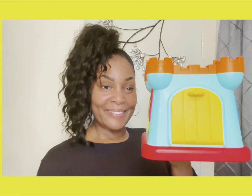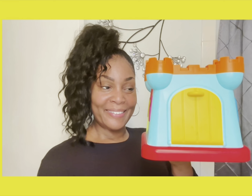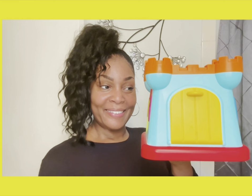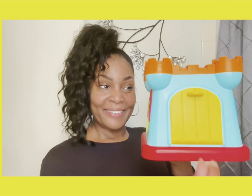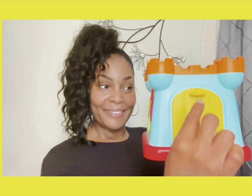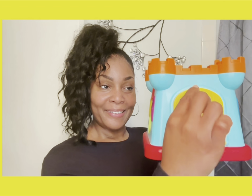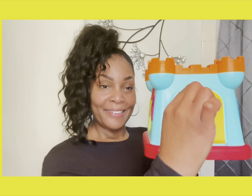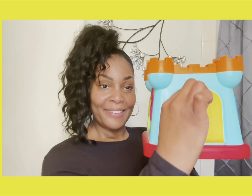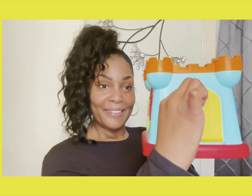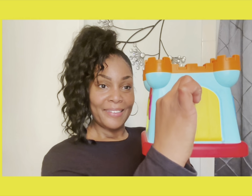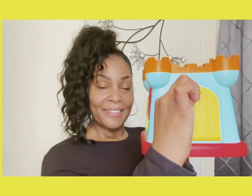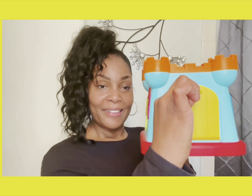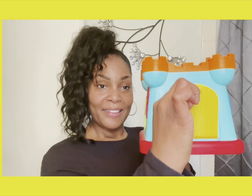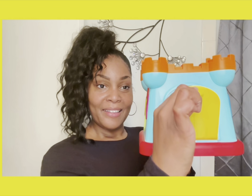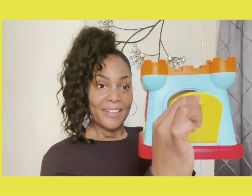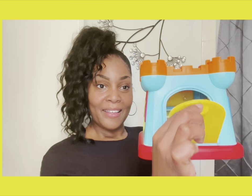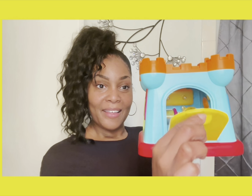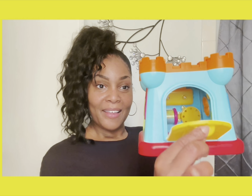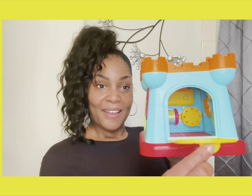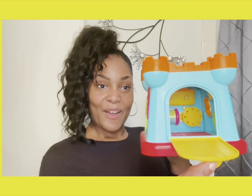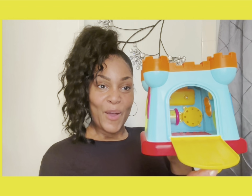close,